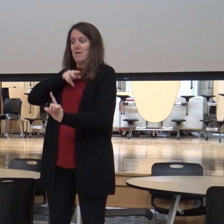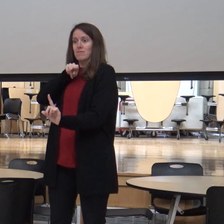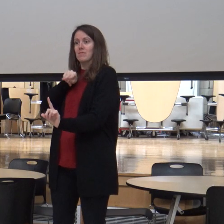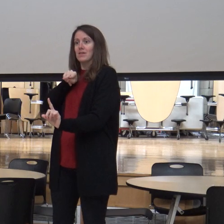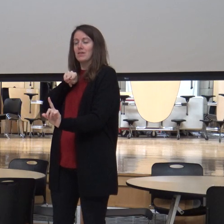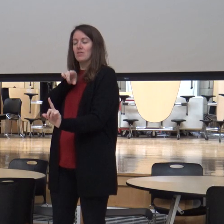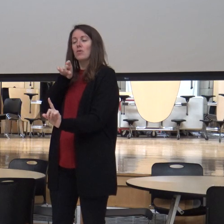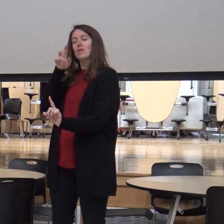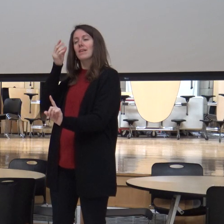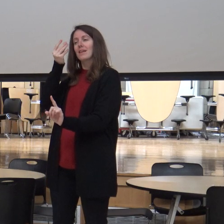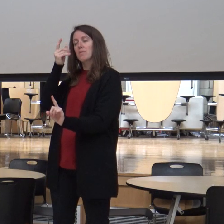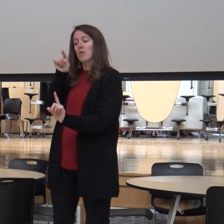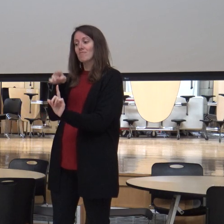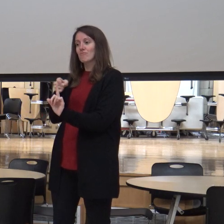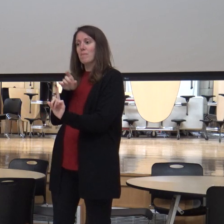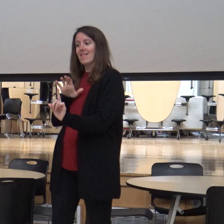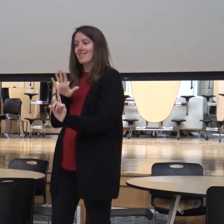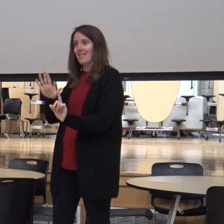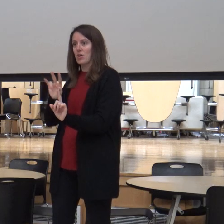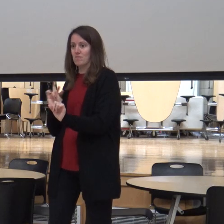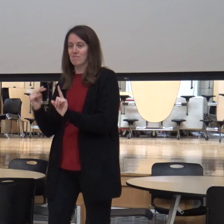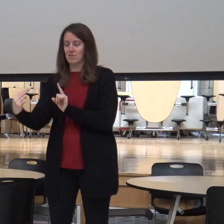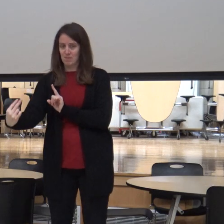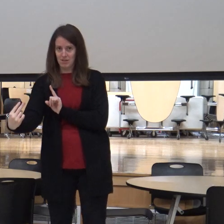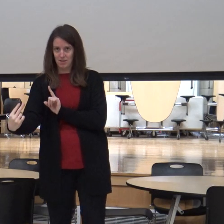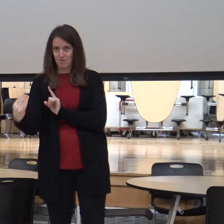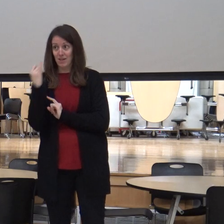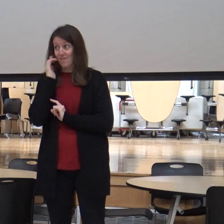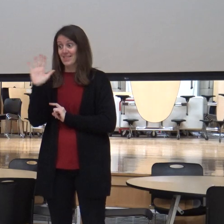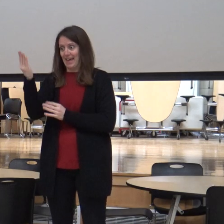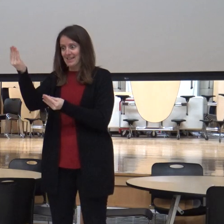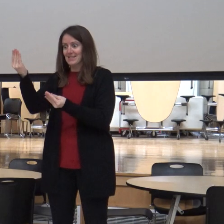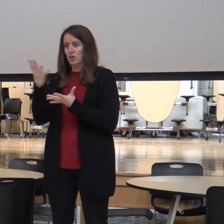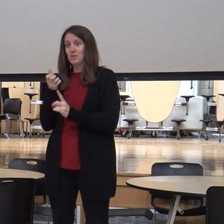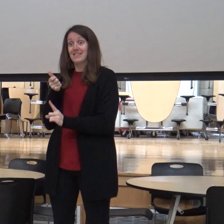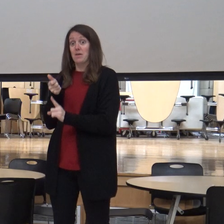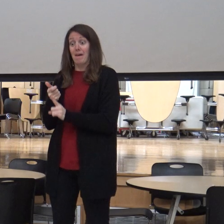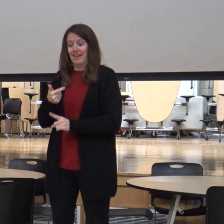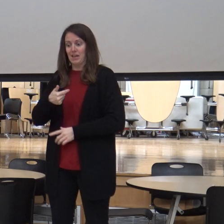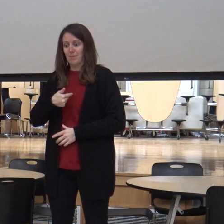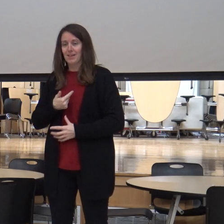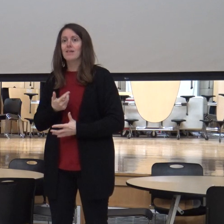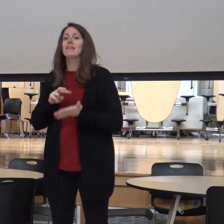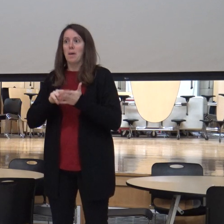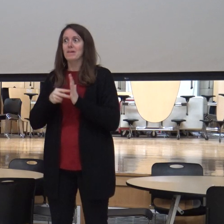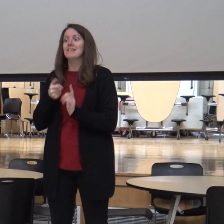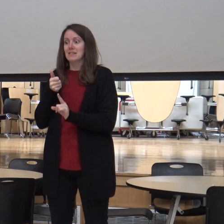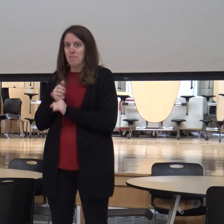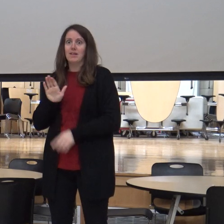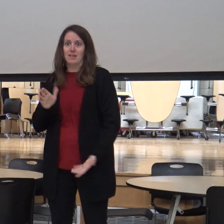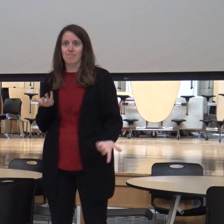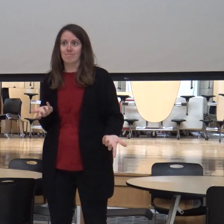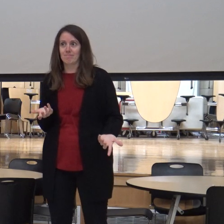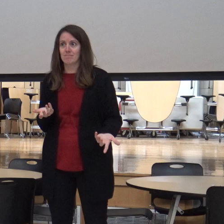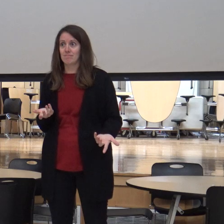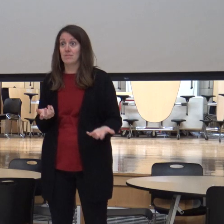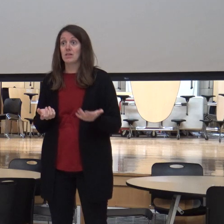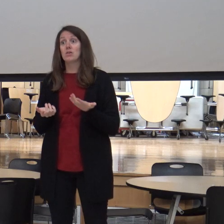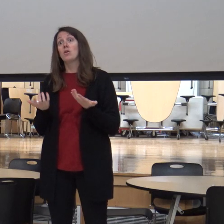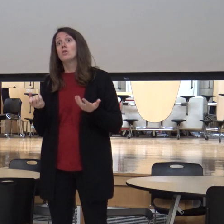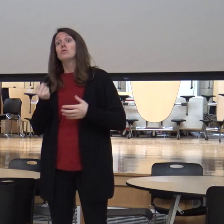lens. If they say it's affecting them, it is. So what happens if they say, there's times I just wish I wasn't around